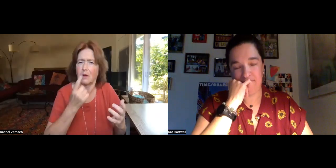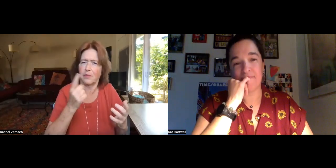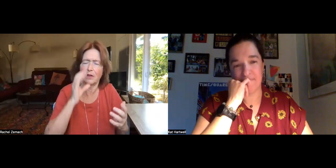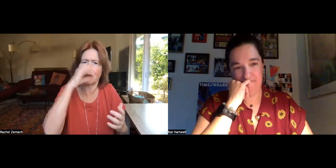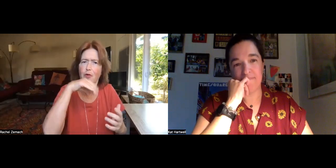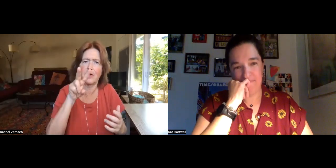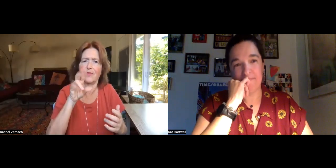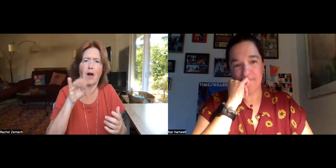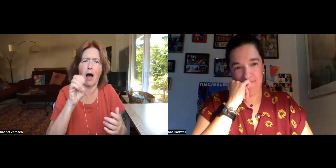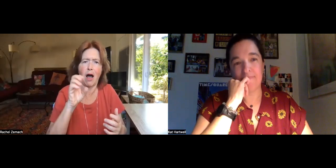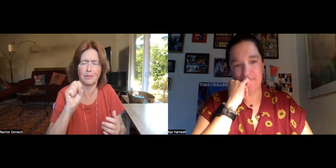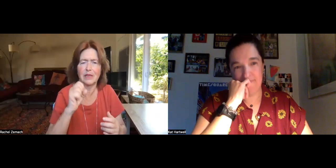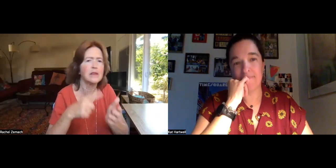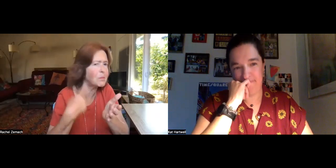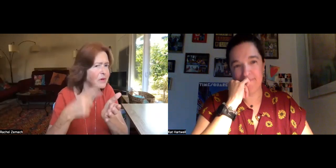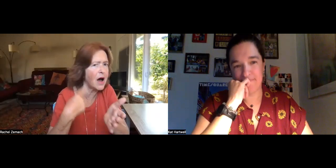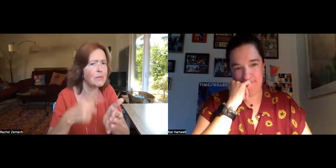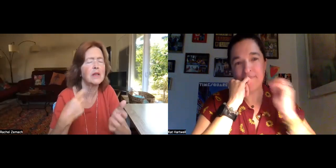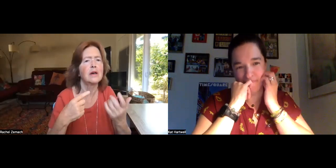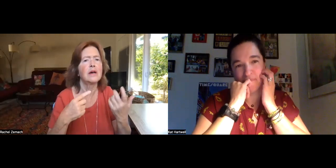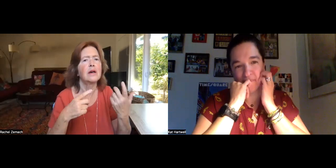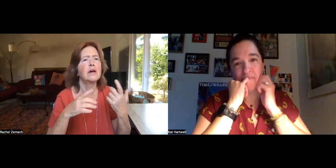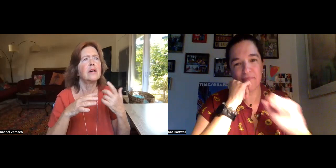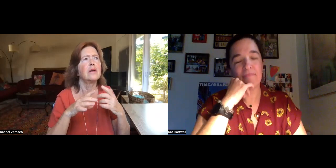Something strange by sometimes.